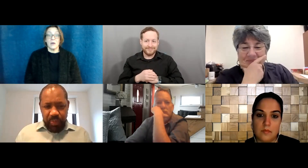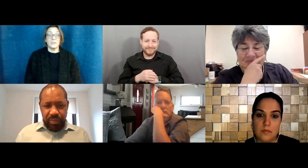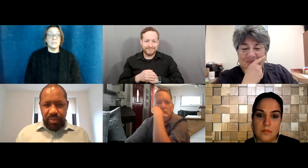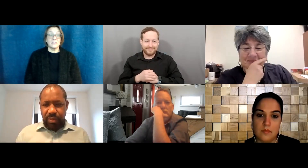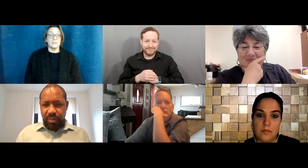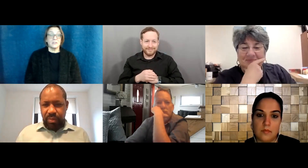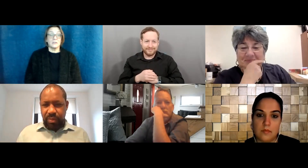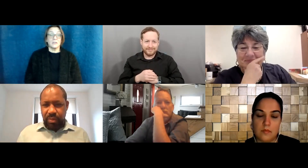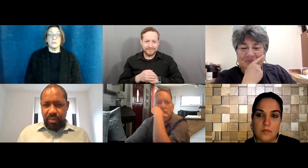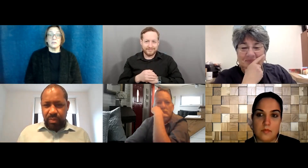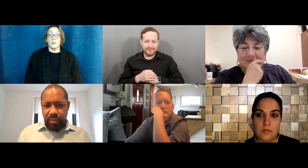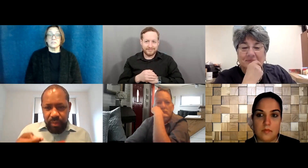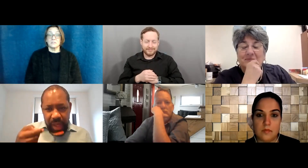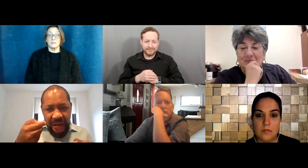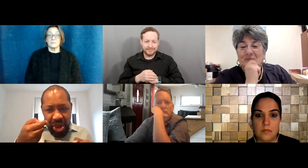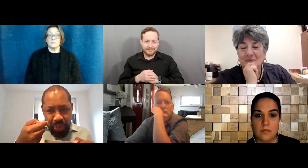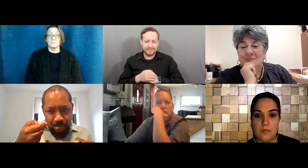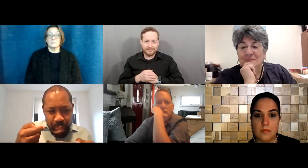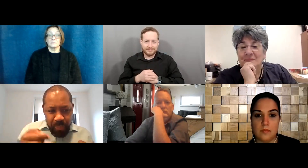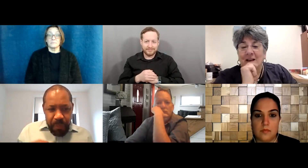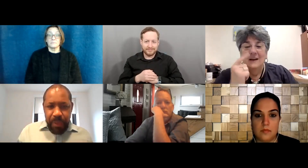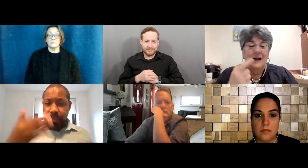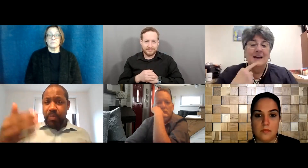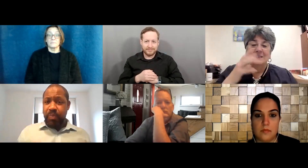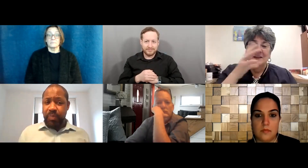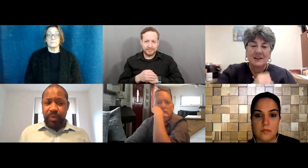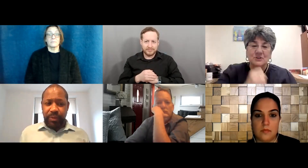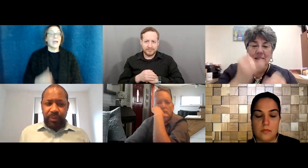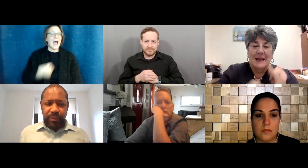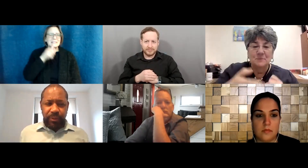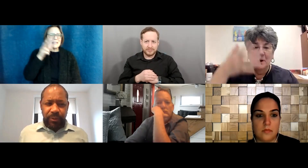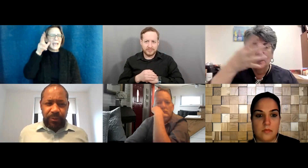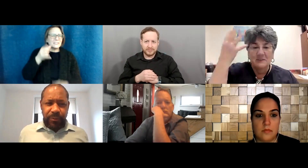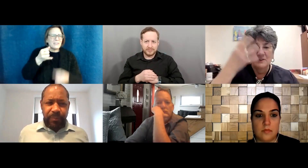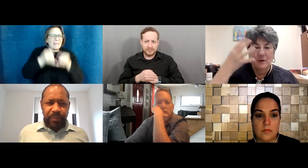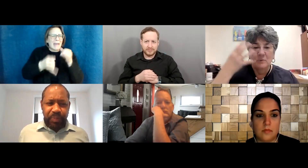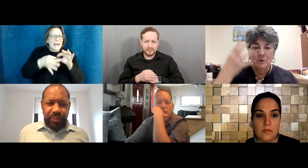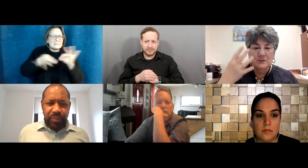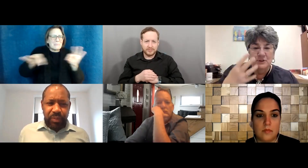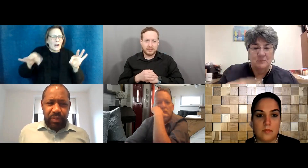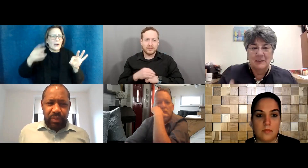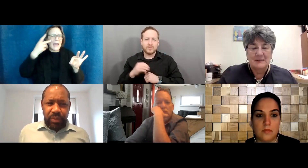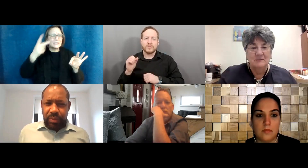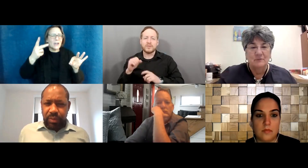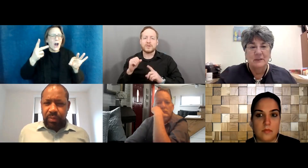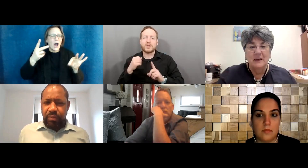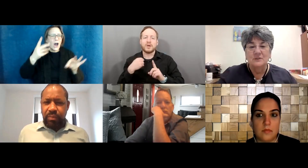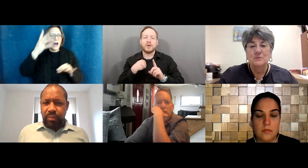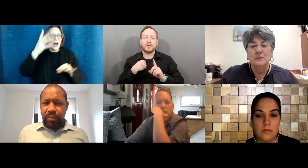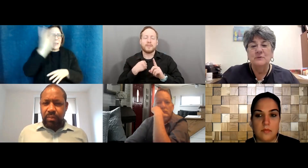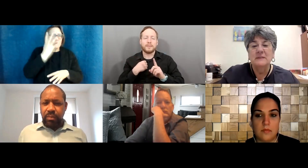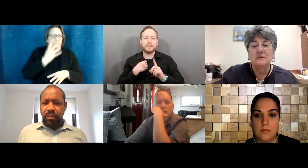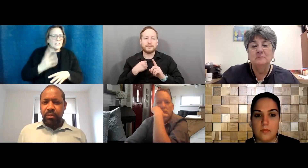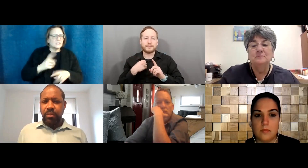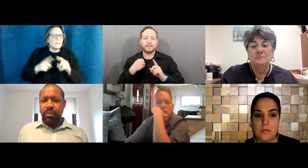Okay, I think he said everything he wanted to say. I didn't catch the last part. I saw immigration, but I didn't really catch